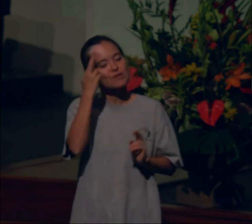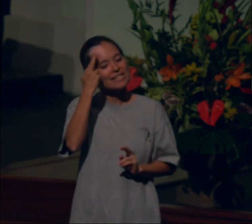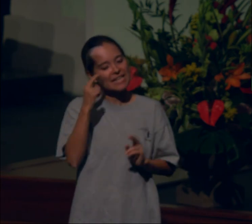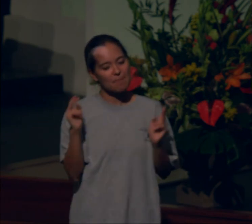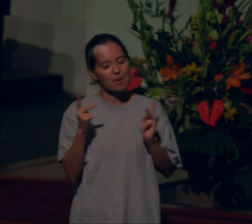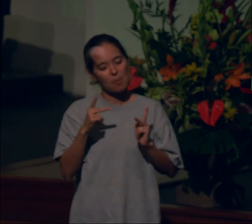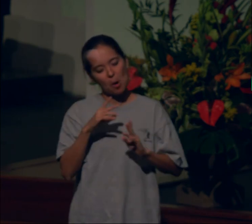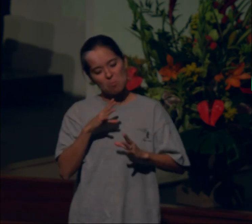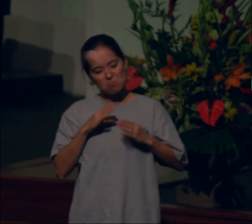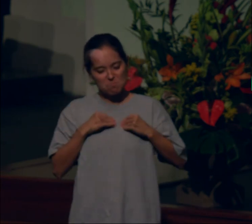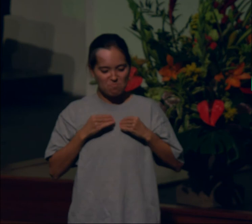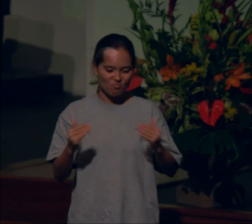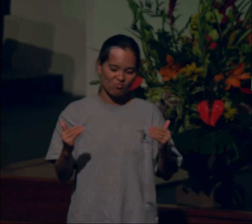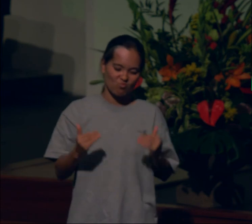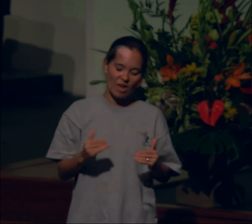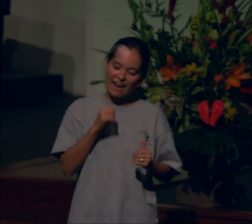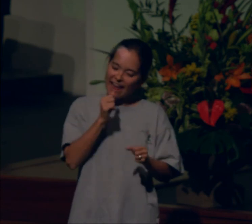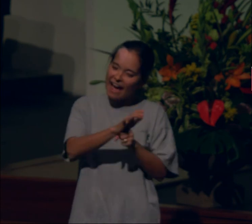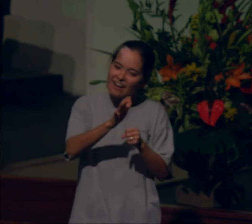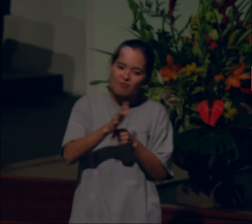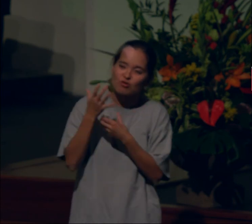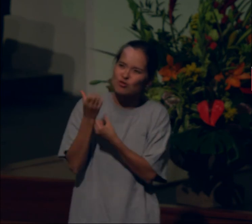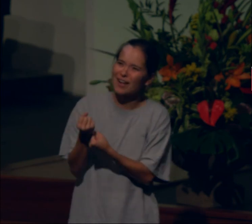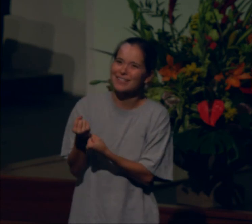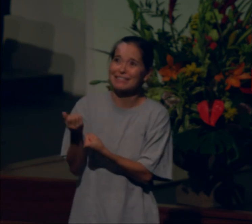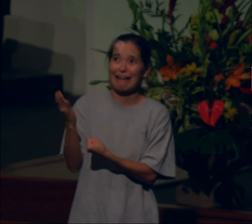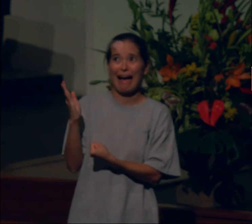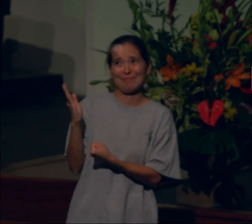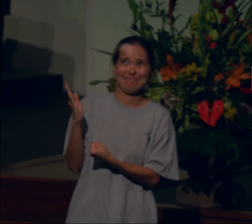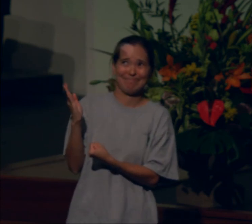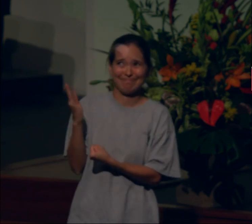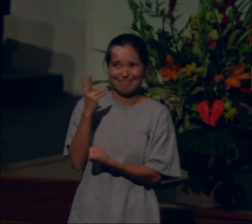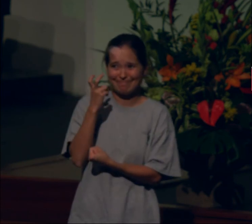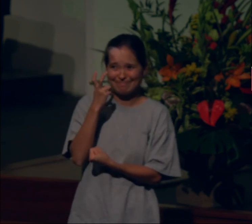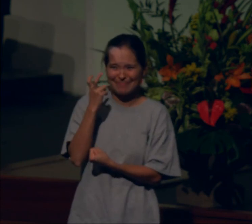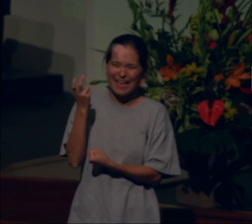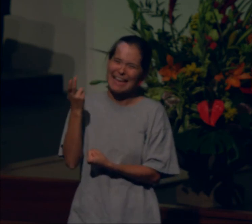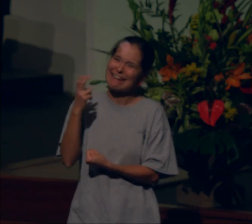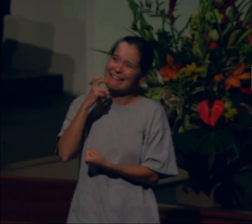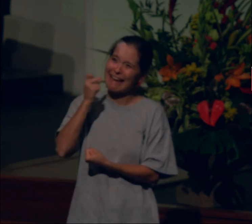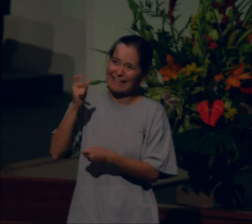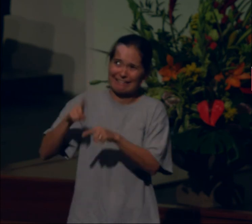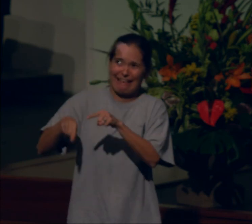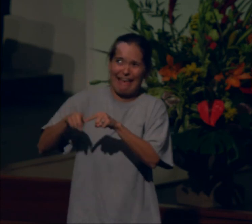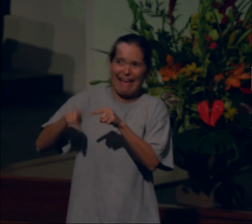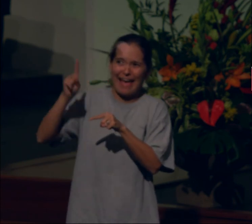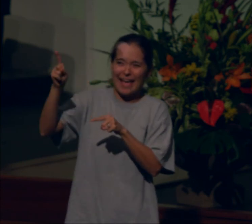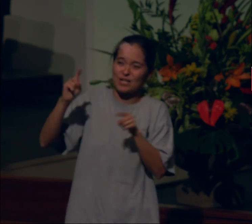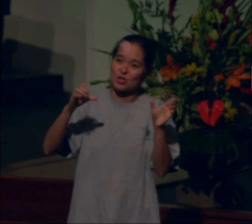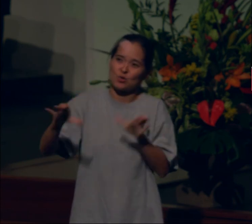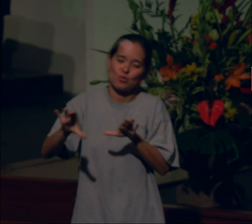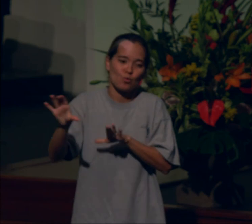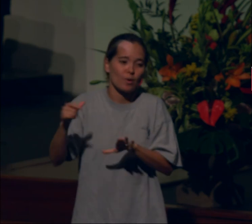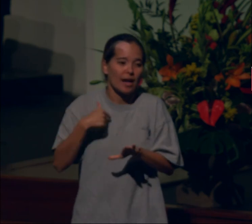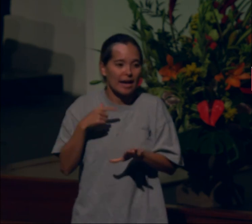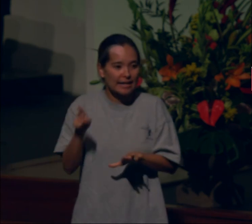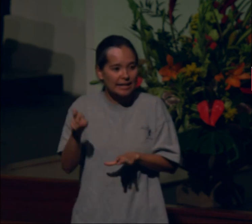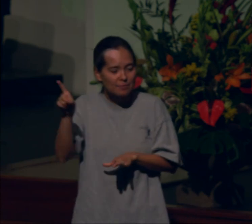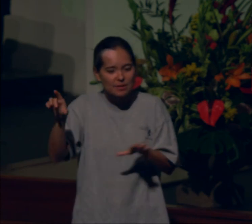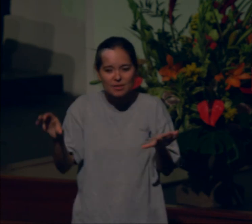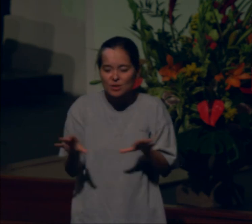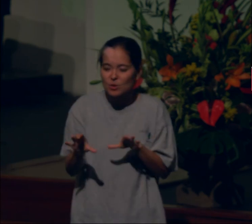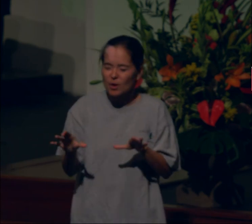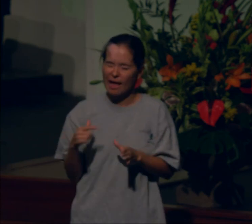people settle is lack of trust in God. Maybe he's not big enough to do what you want him to do, and maybe you need to help God